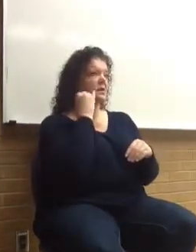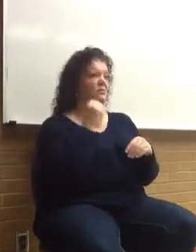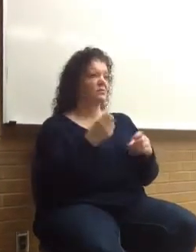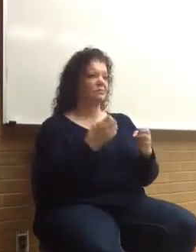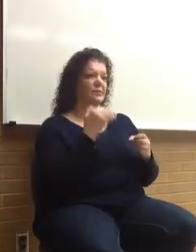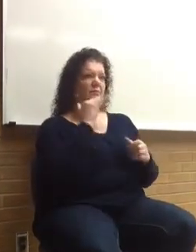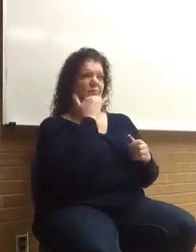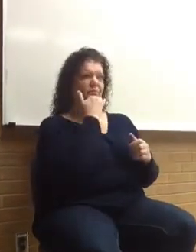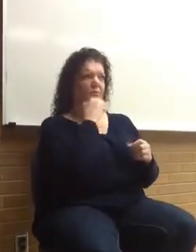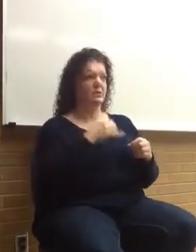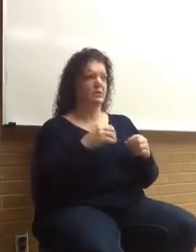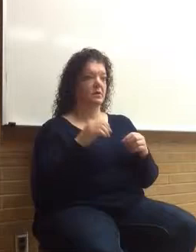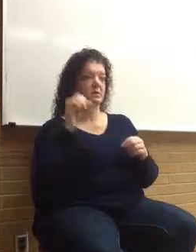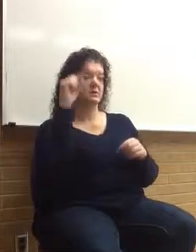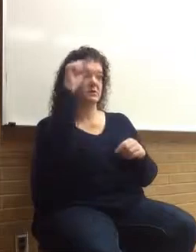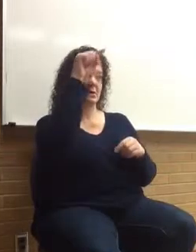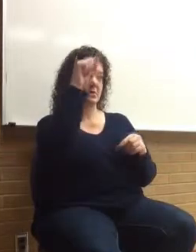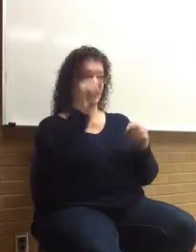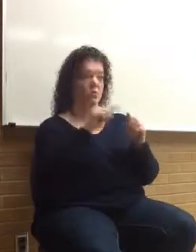I'll take 10 points off on a multiple choice.